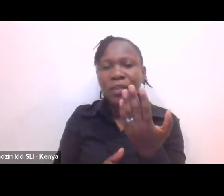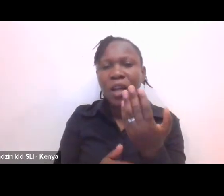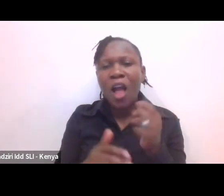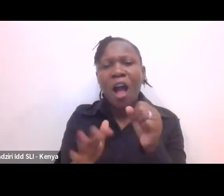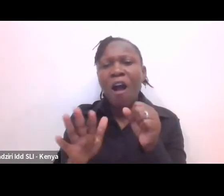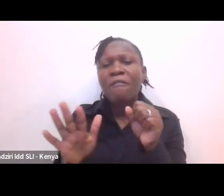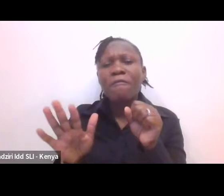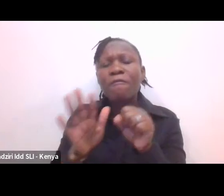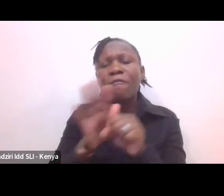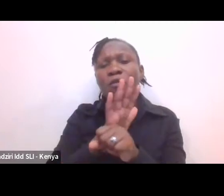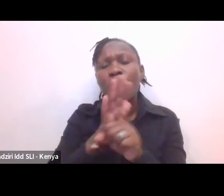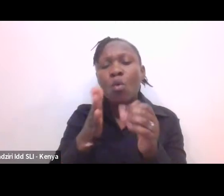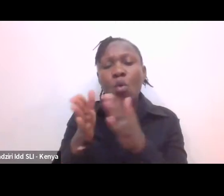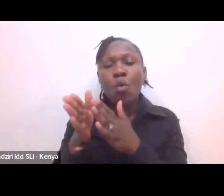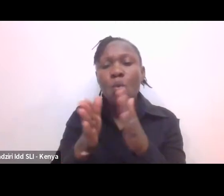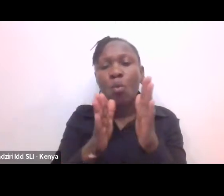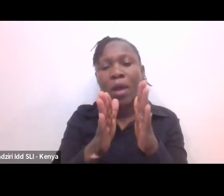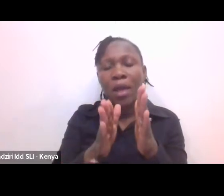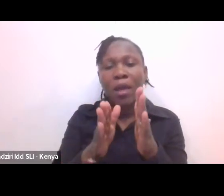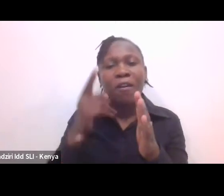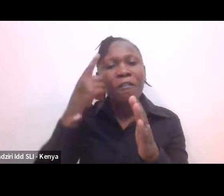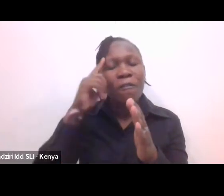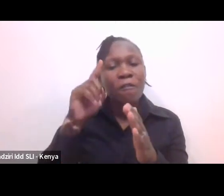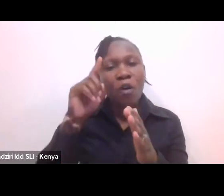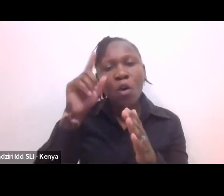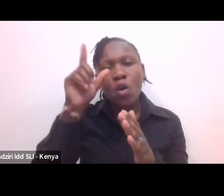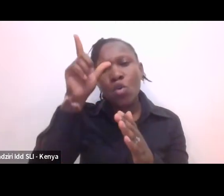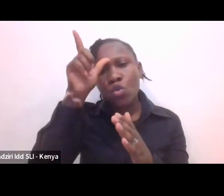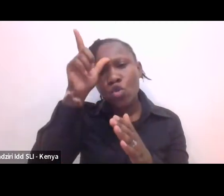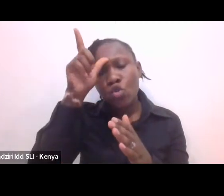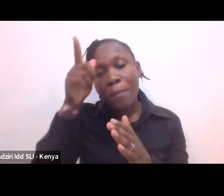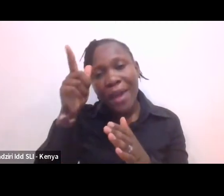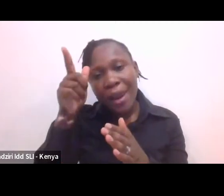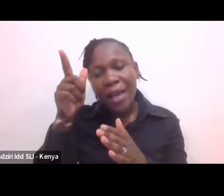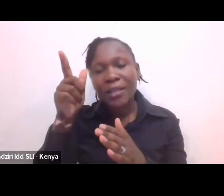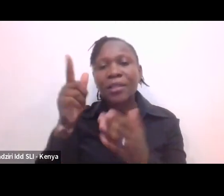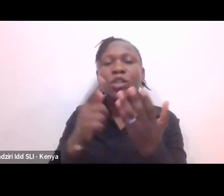innate literacy, innate numeracy, personality, learning style,